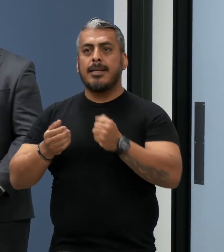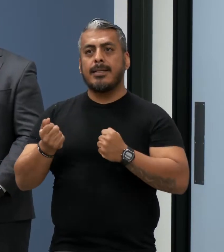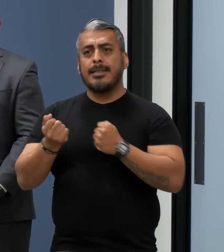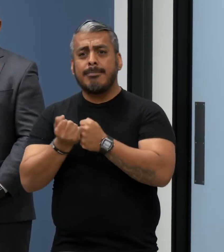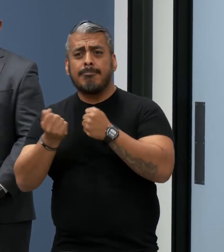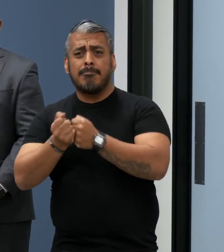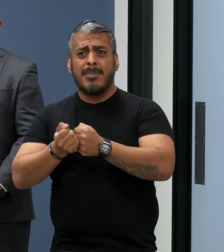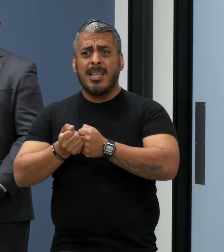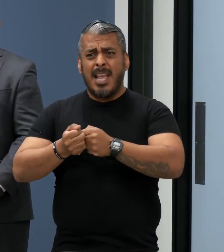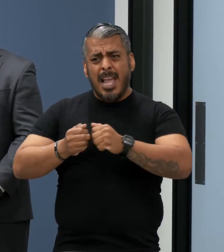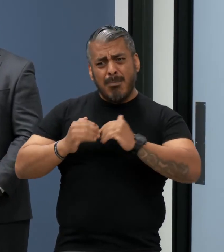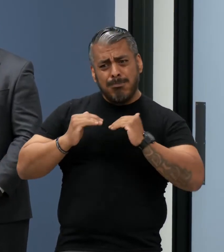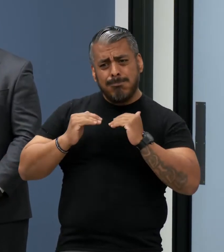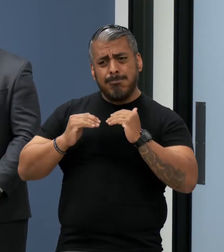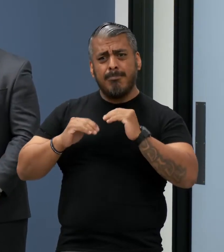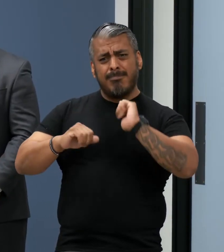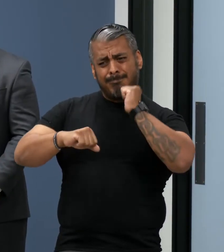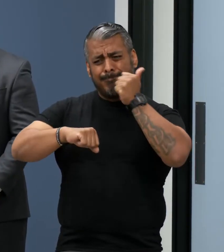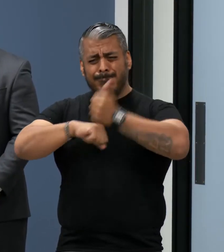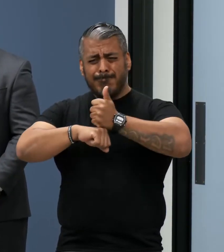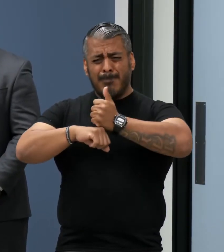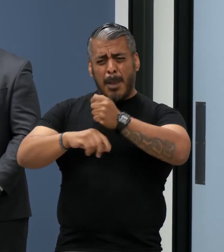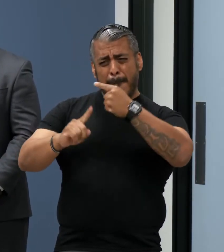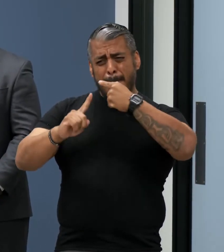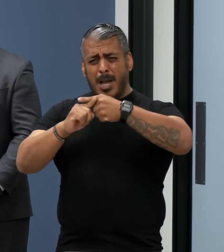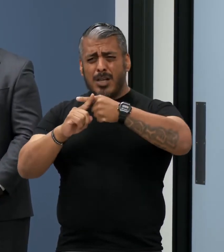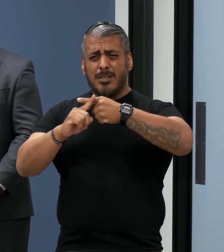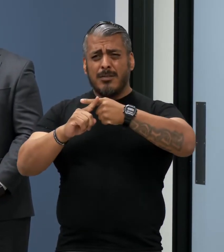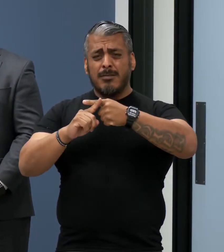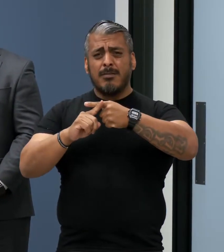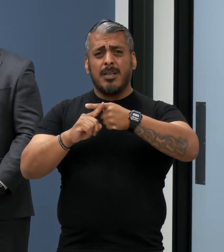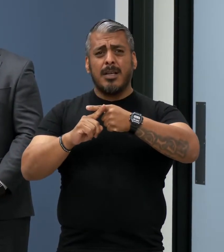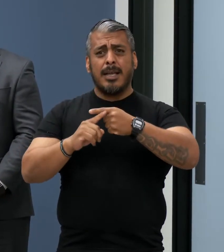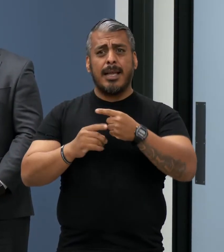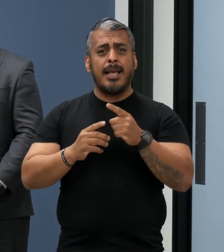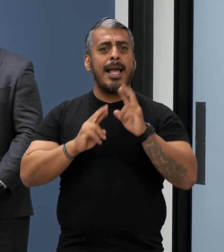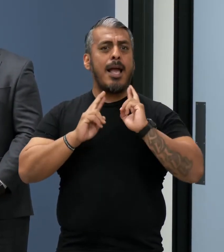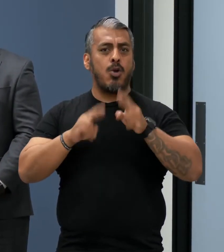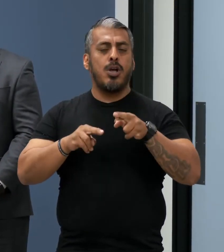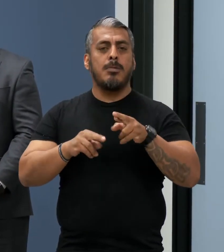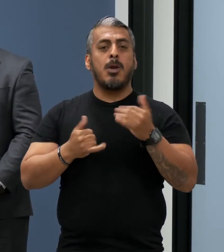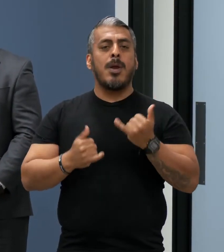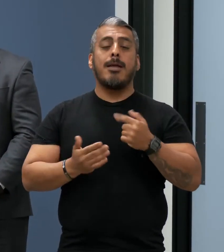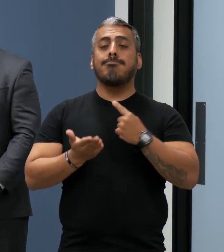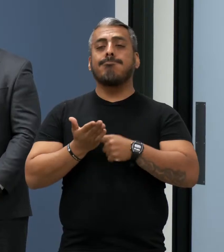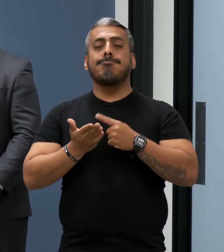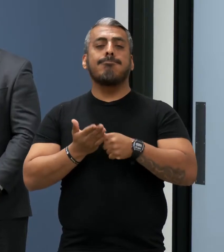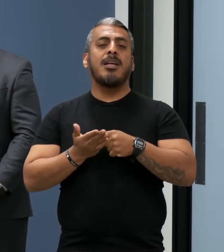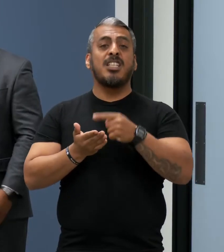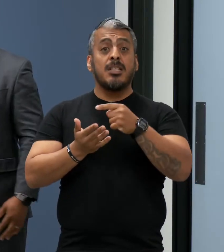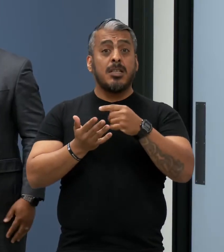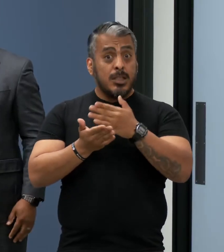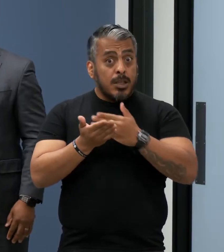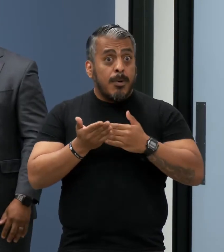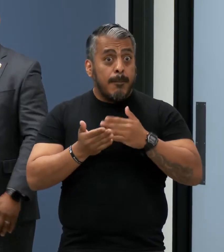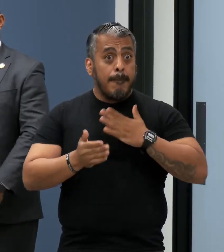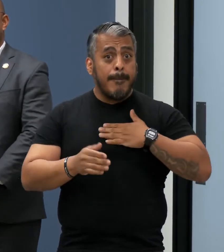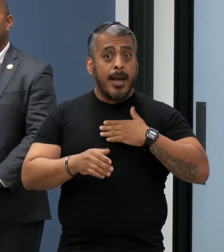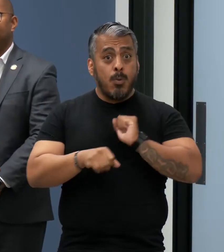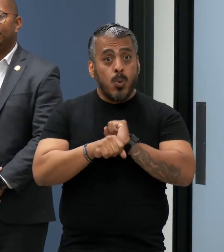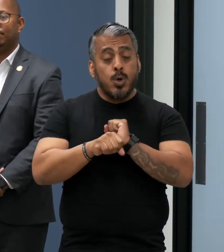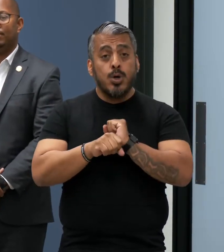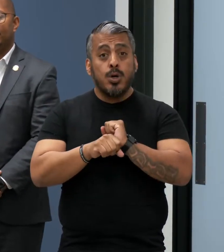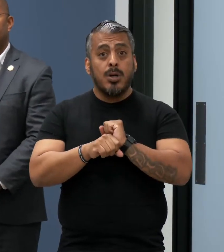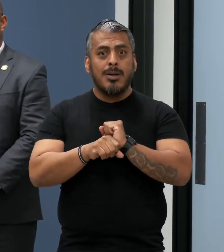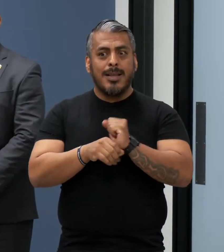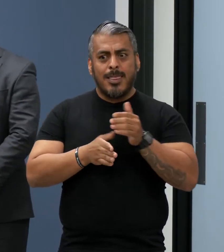and laid the groundwork for positive long-term outcomes. I'd like to talk to you about some of that work.